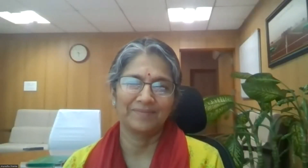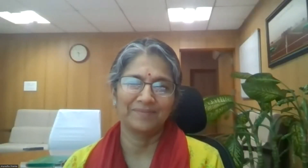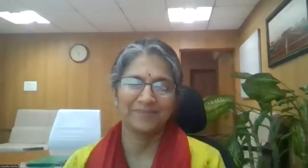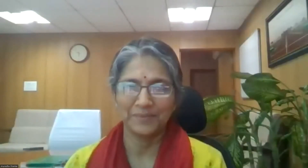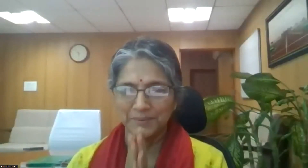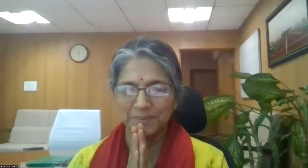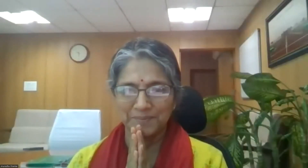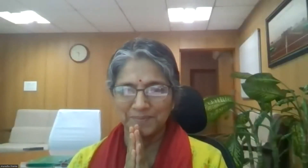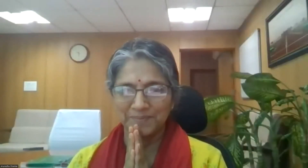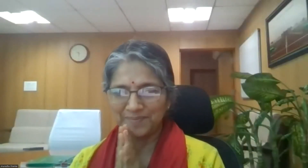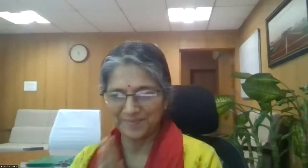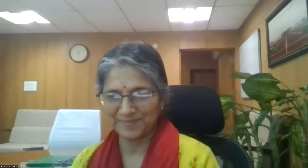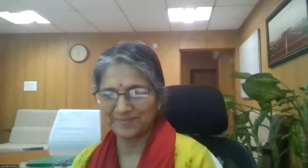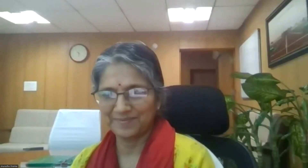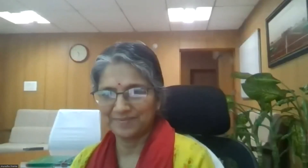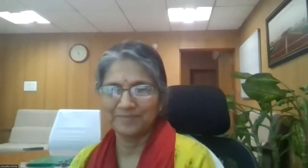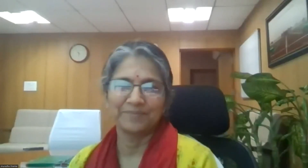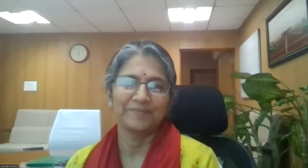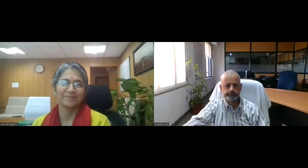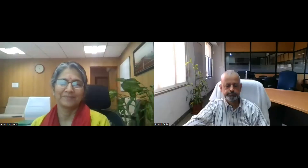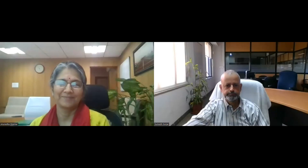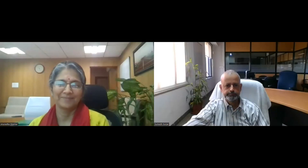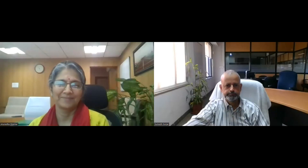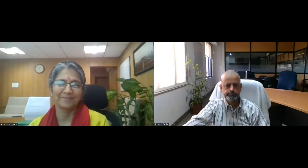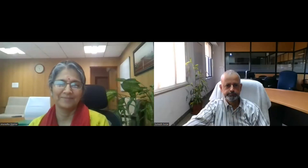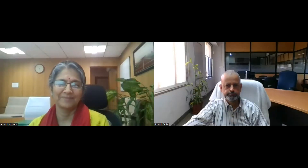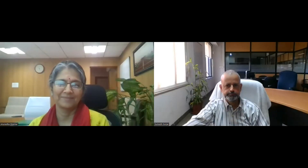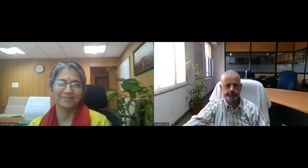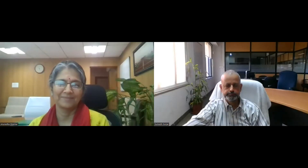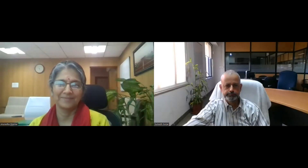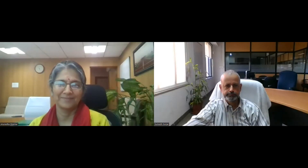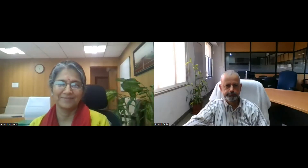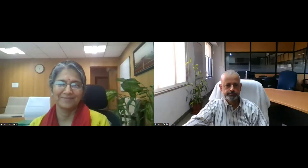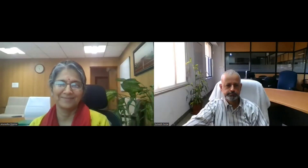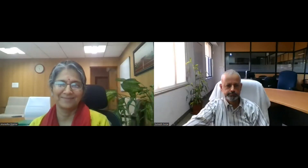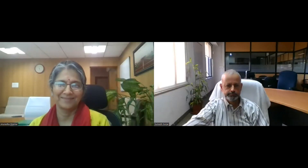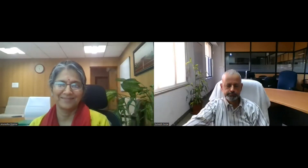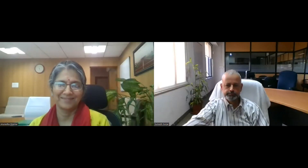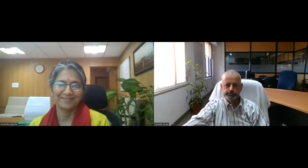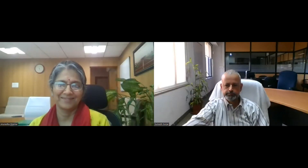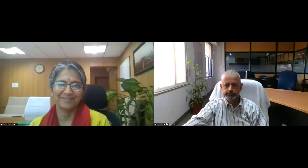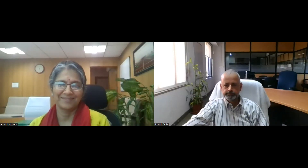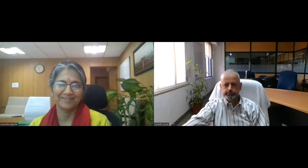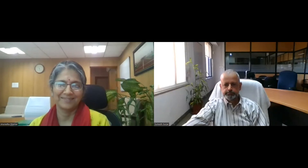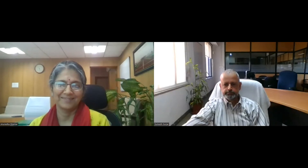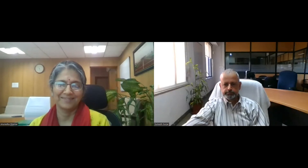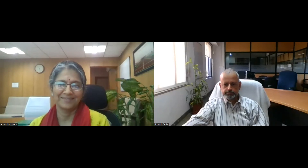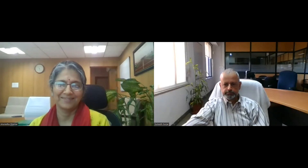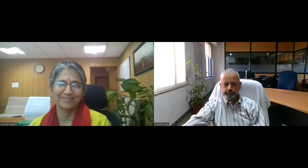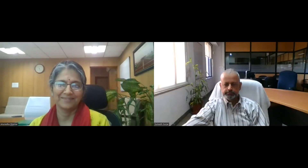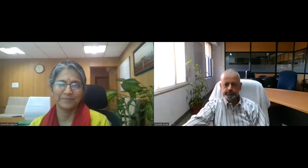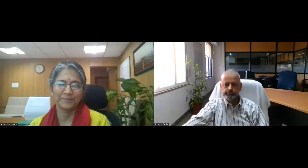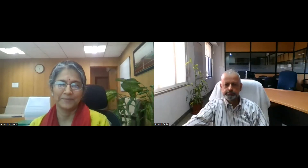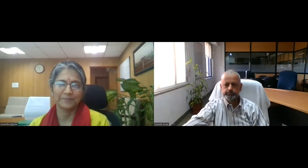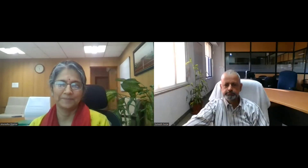both of you. It's been an incredible experience for Madhya Pradesh and Rosa both to be speaking and engaging with you all.